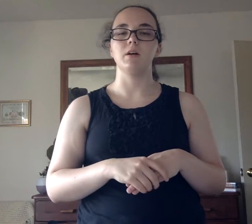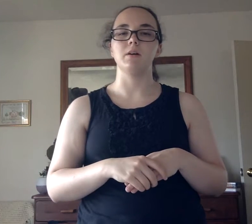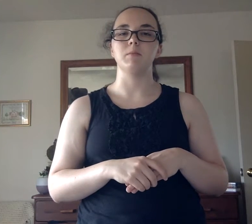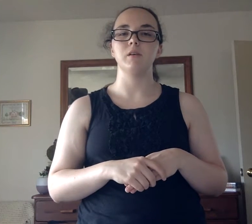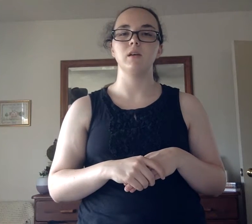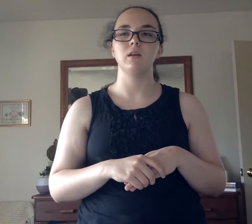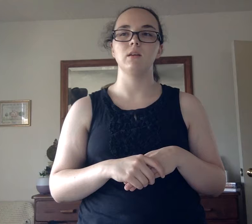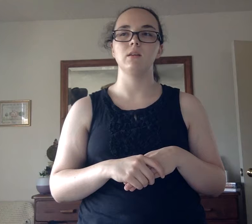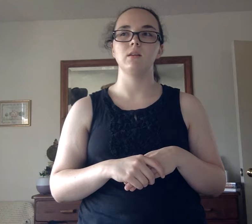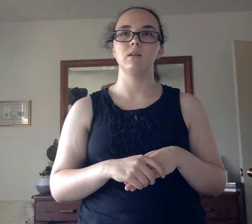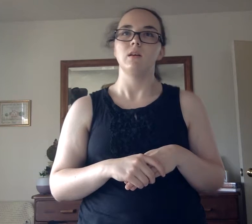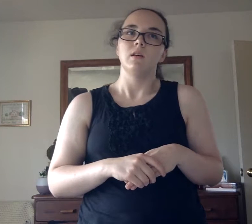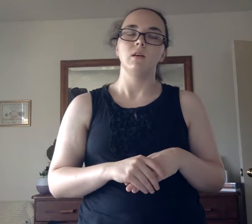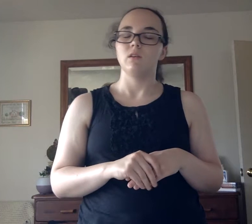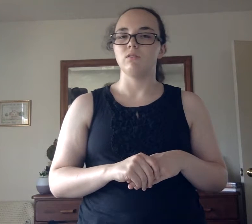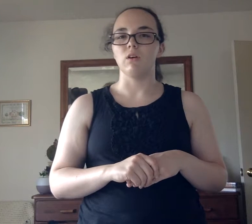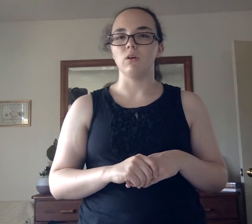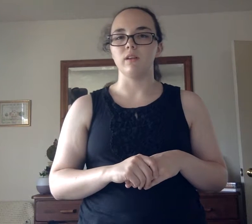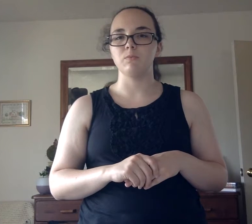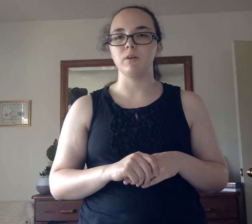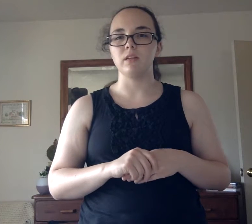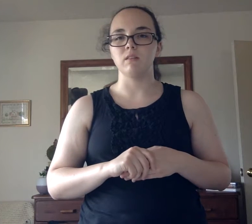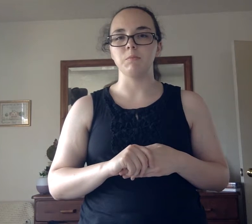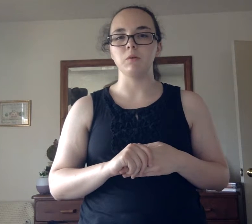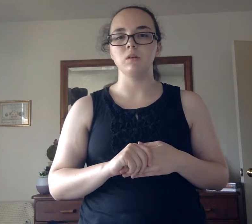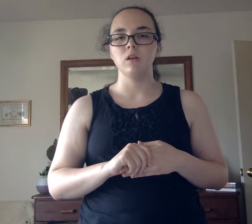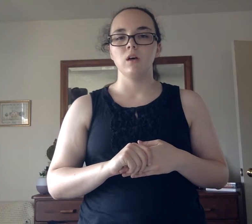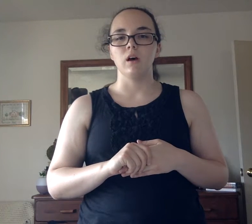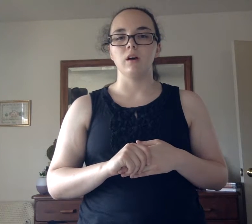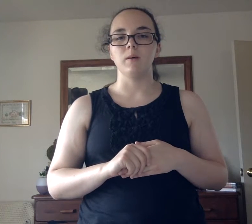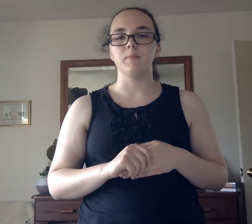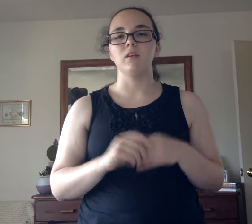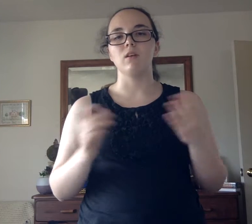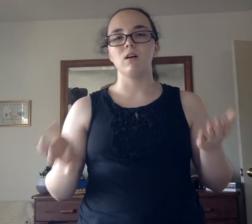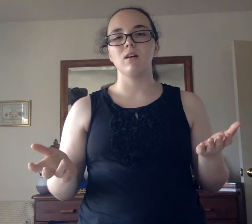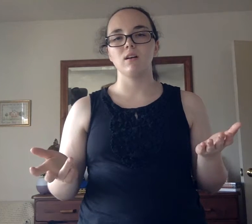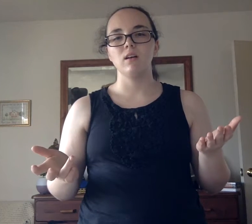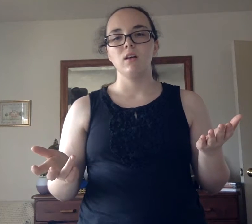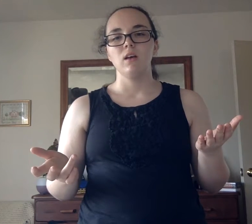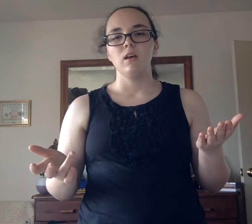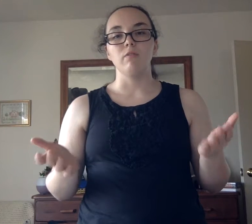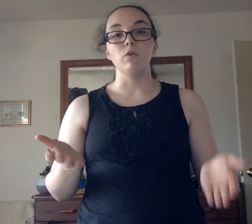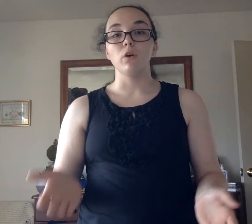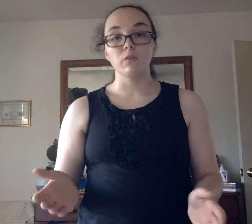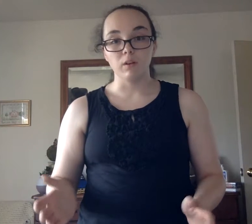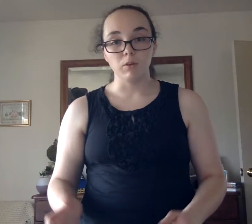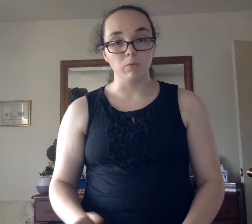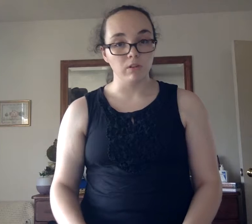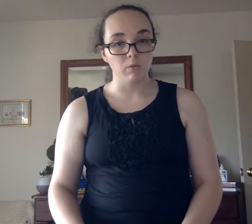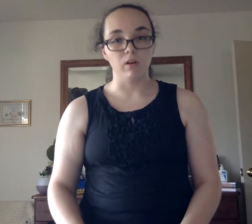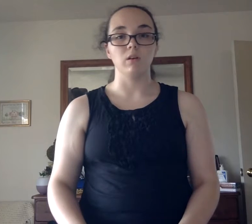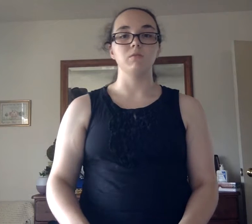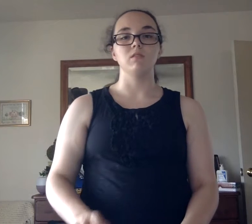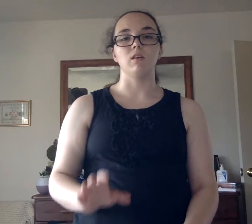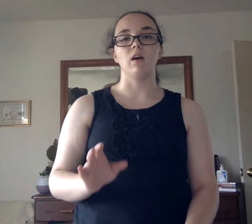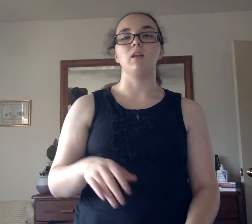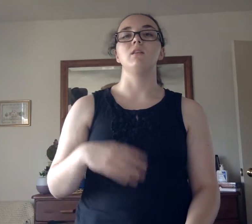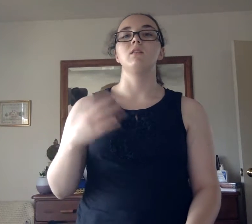So that's pretty simple. There are If you know them, you're more than welcome to sign